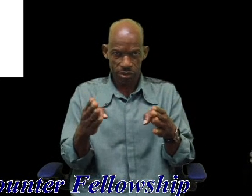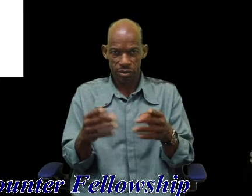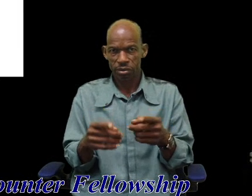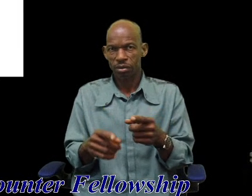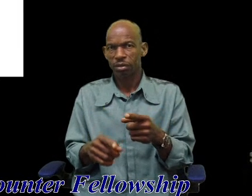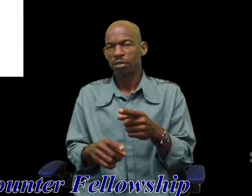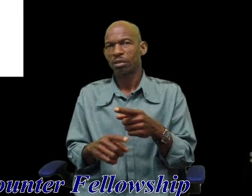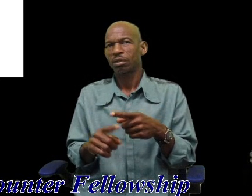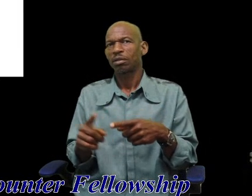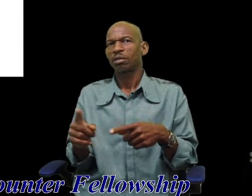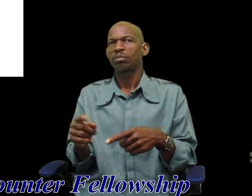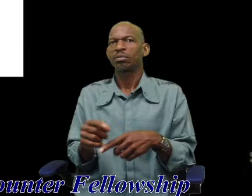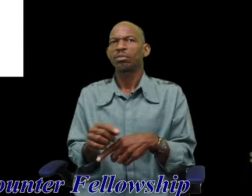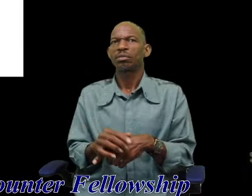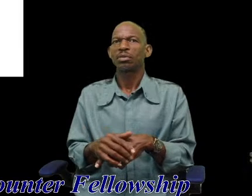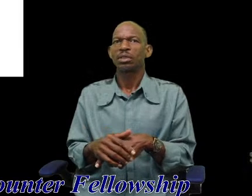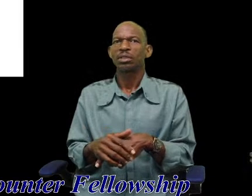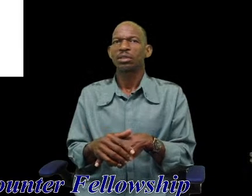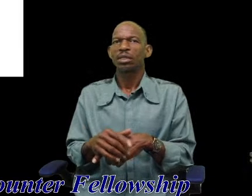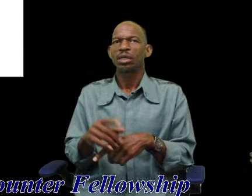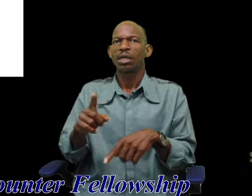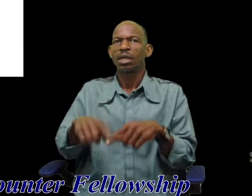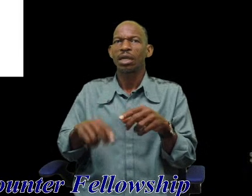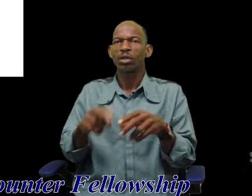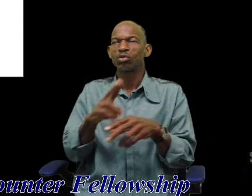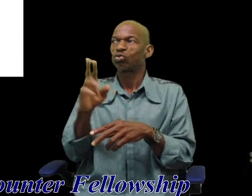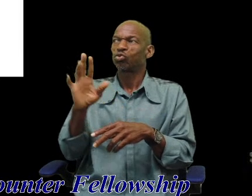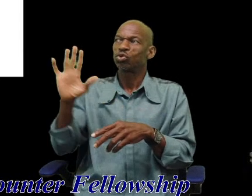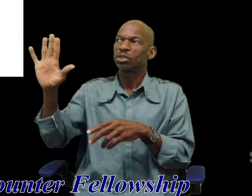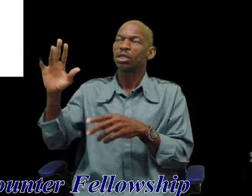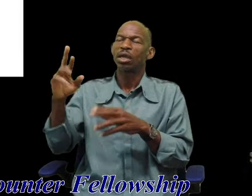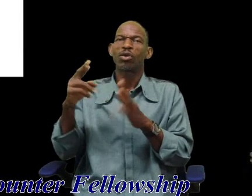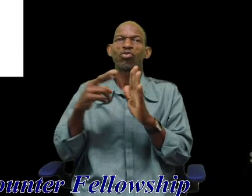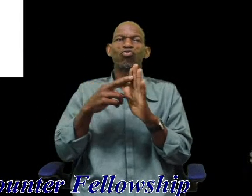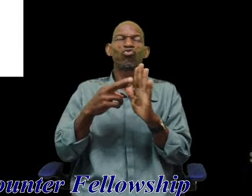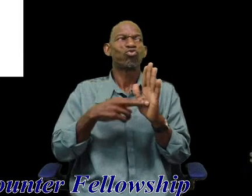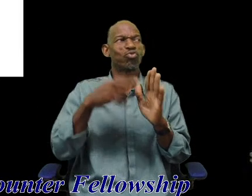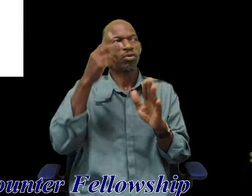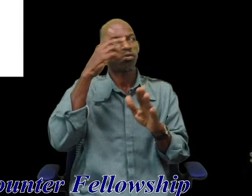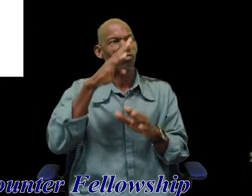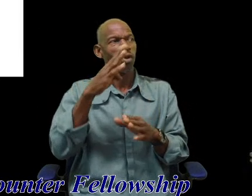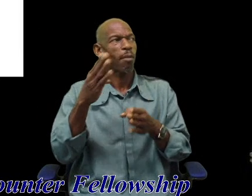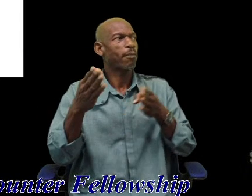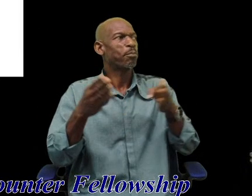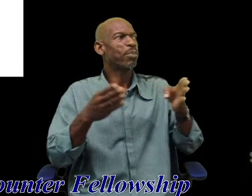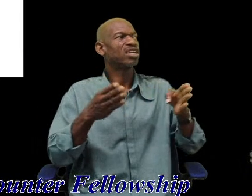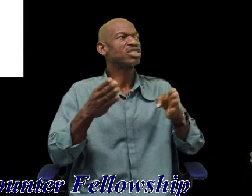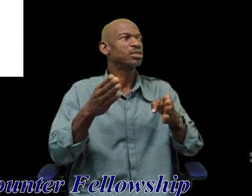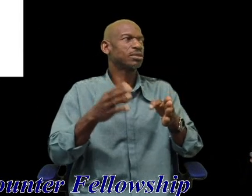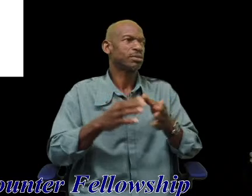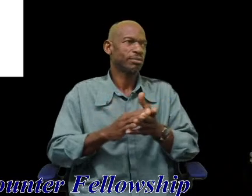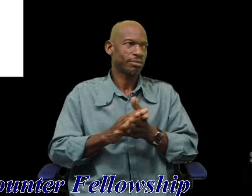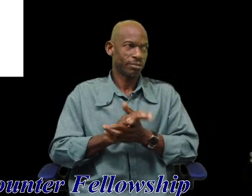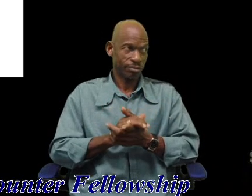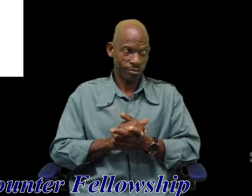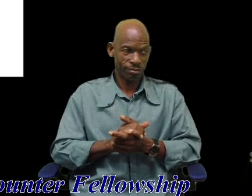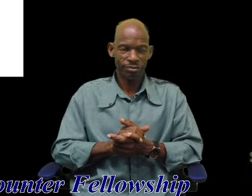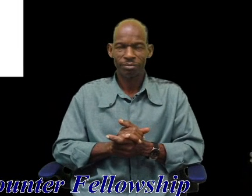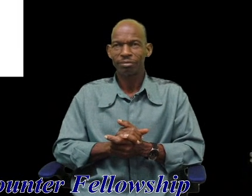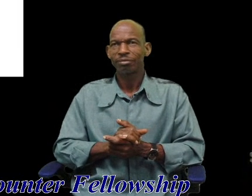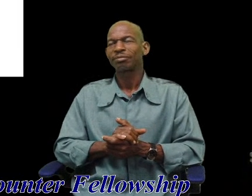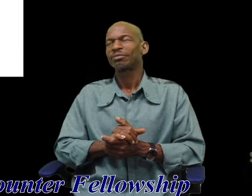cannot follow this rule, and we are going to do the exception. And sometimes even